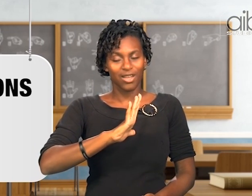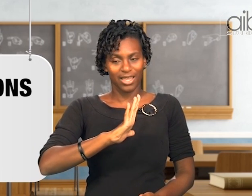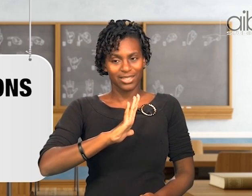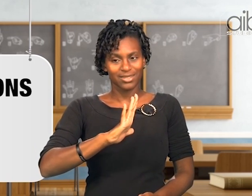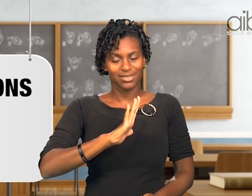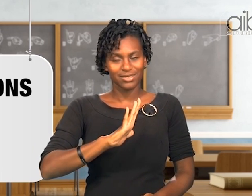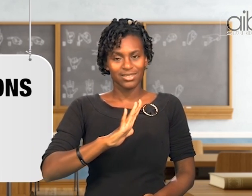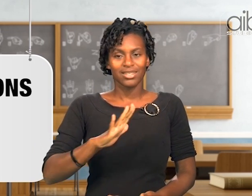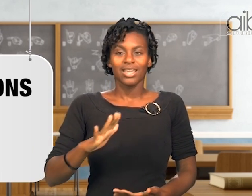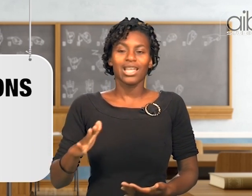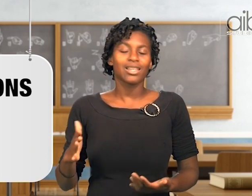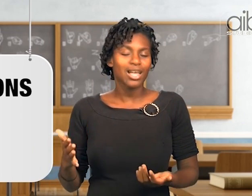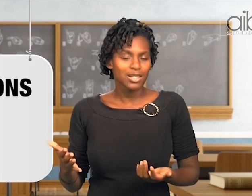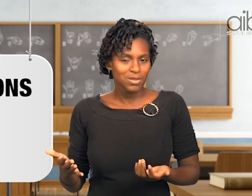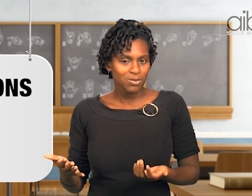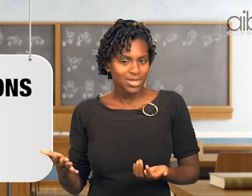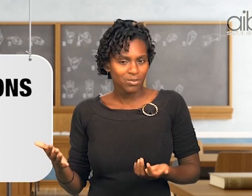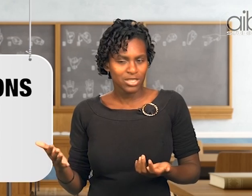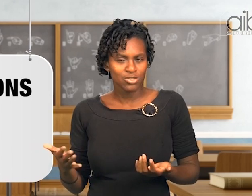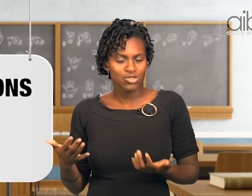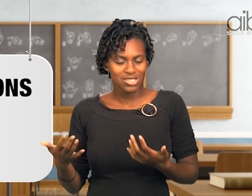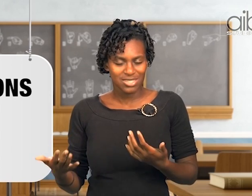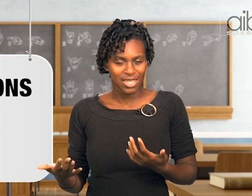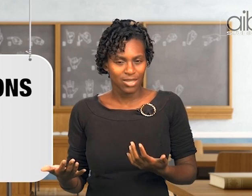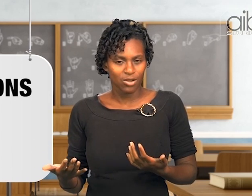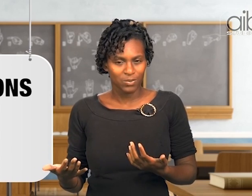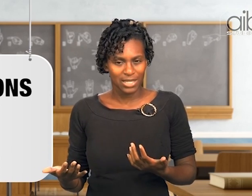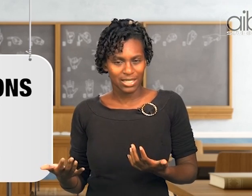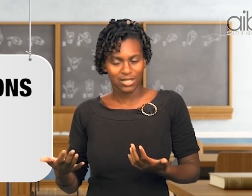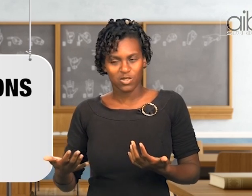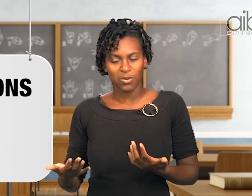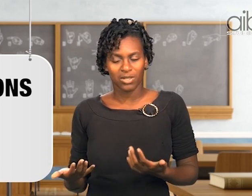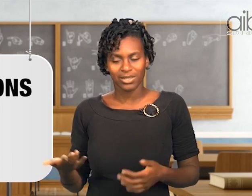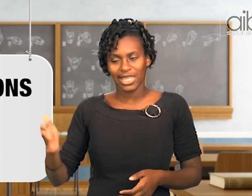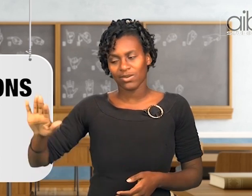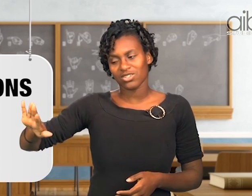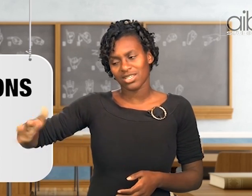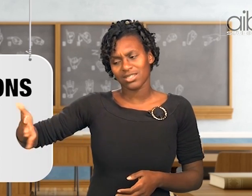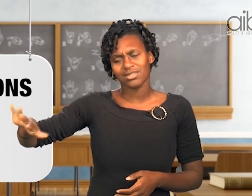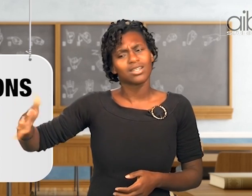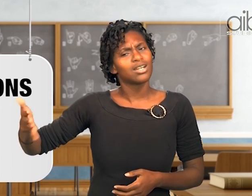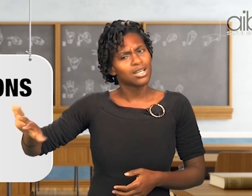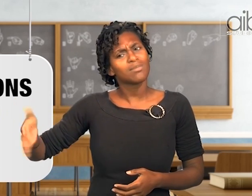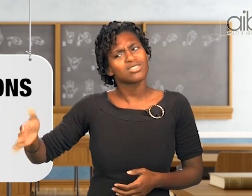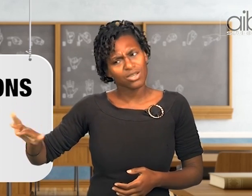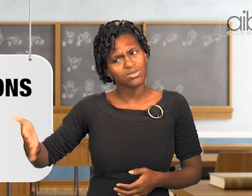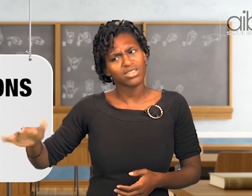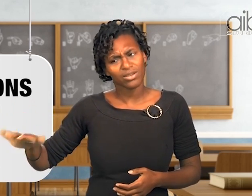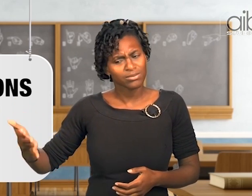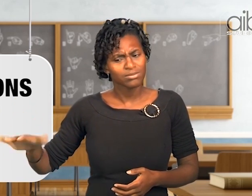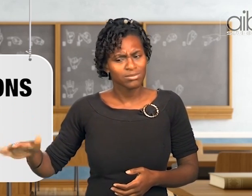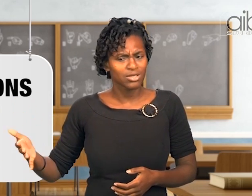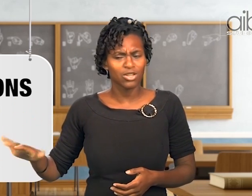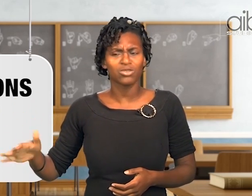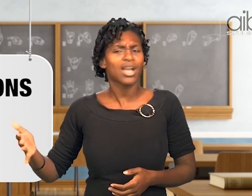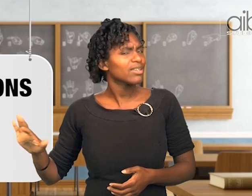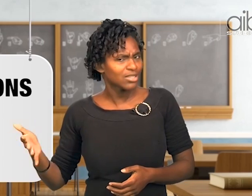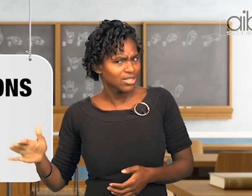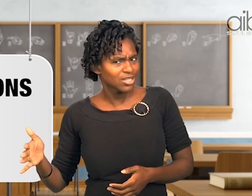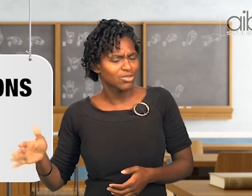fine. And a lot of people that we usually say already in a spoken language is, I'm so-so. You know, you're not good, you're